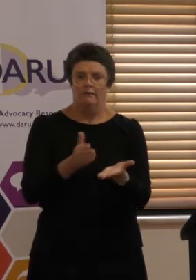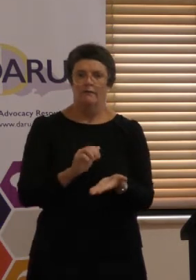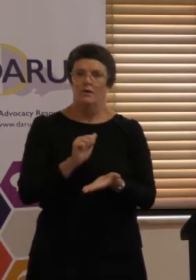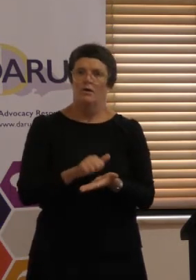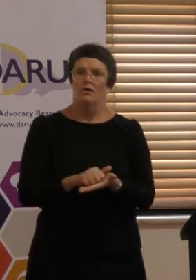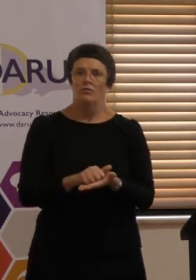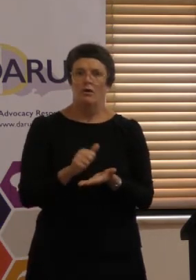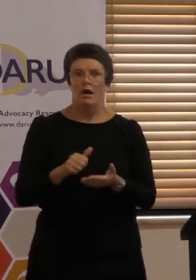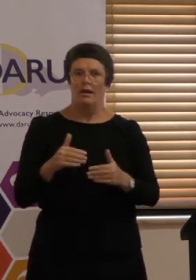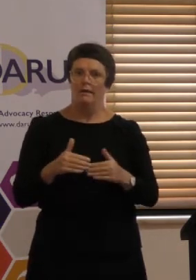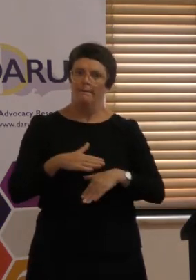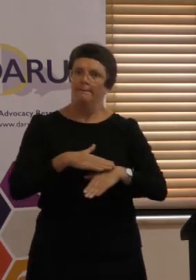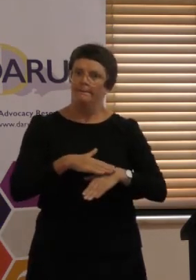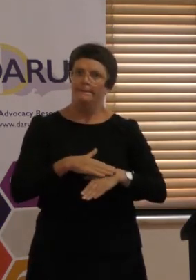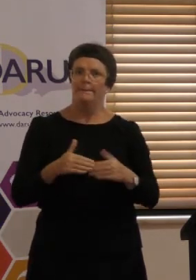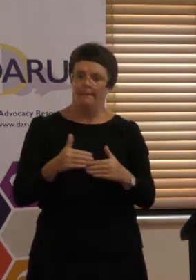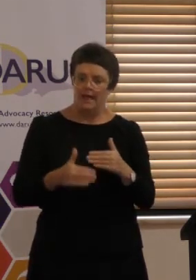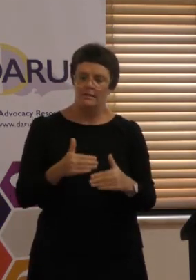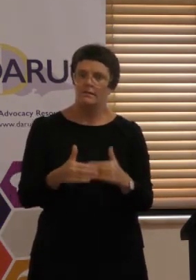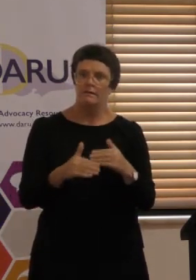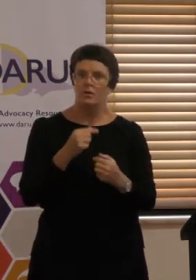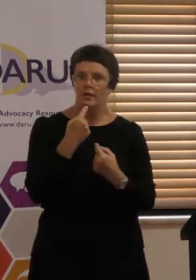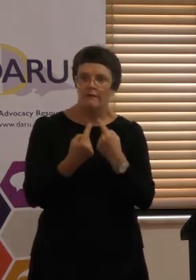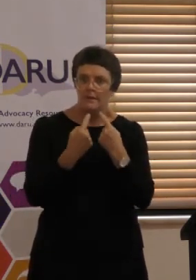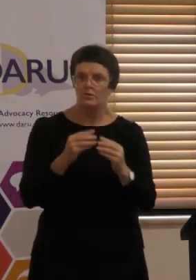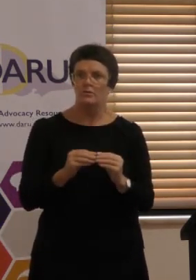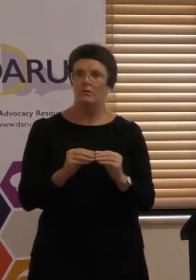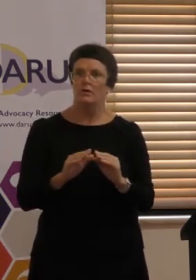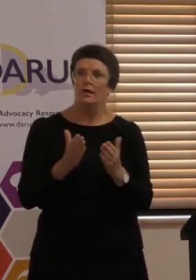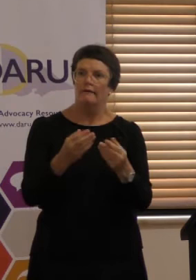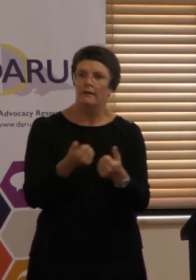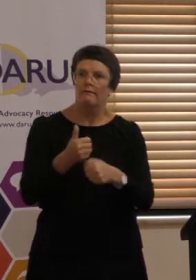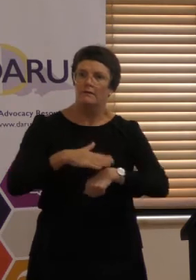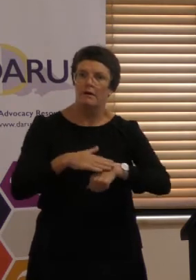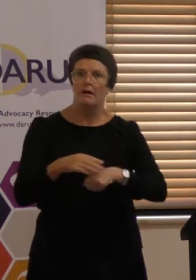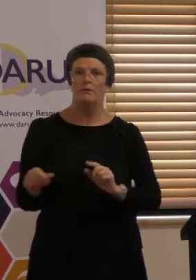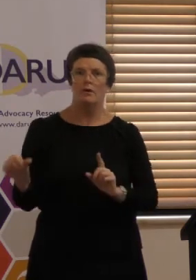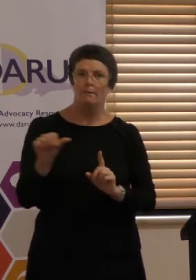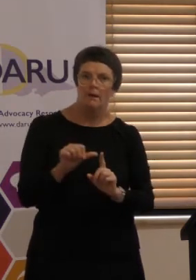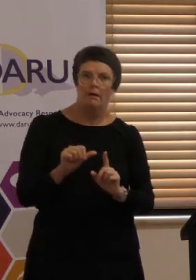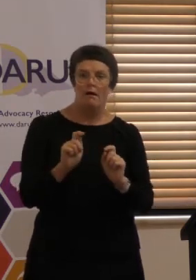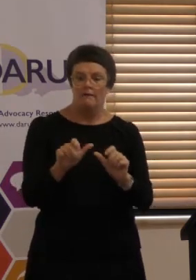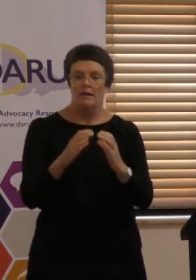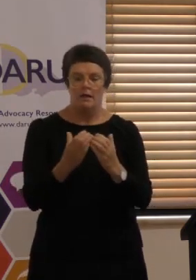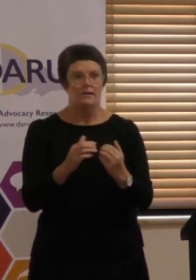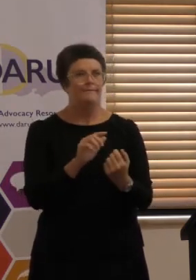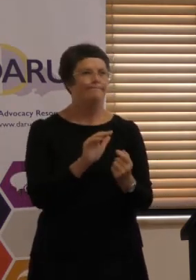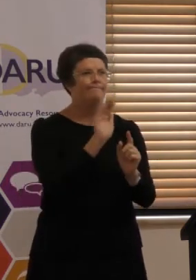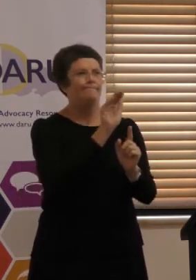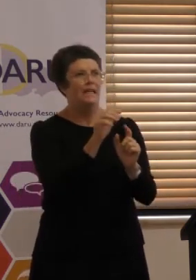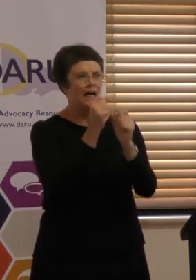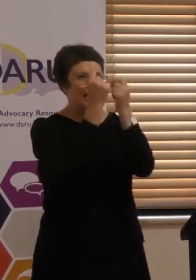them, or they're not giving them time to come back to the teacher after class and say, oh, I didn't